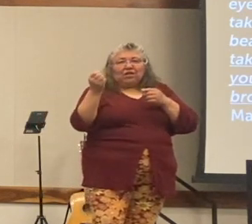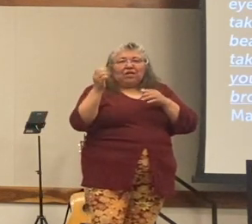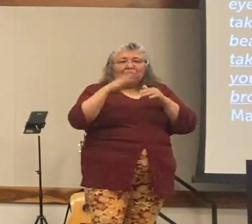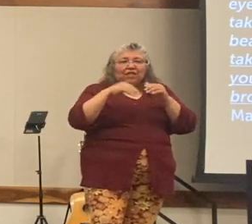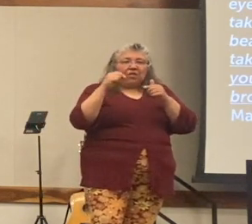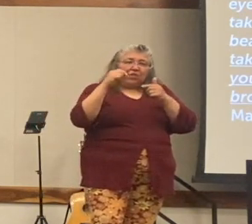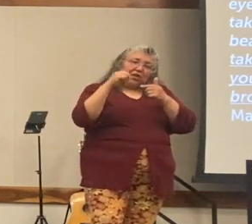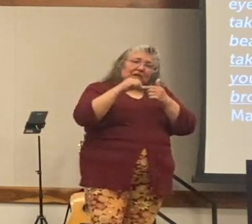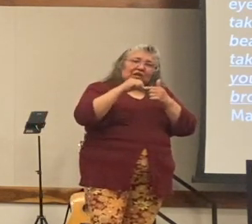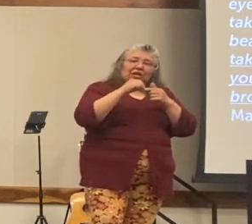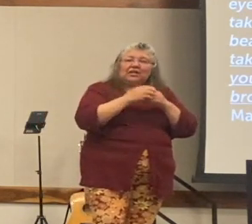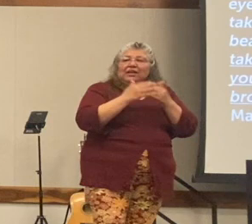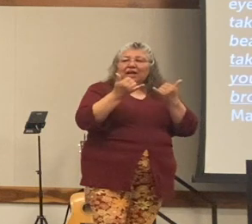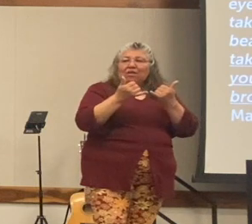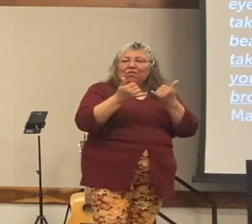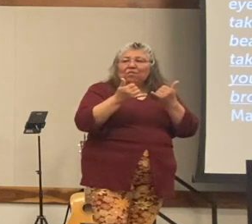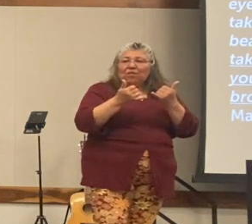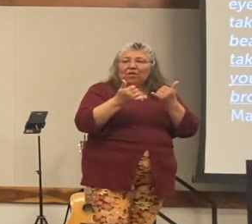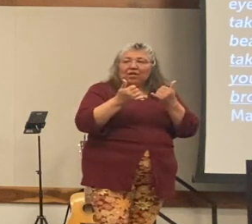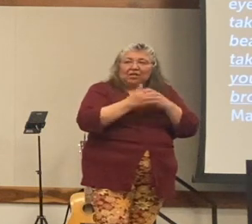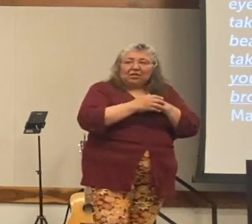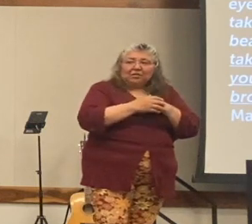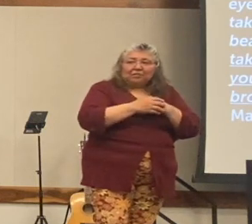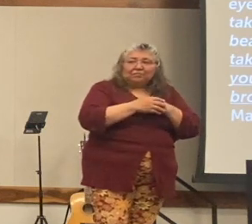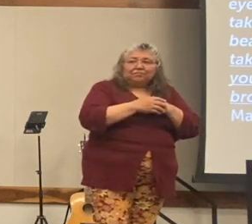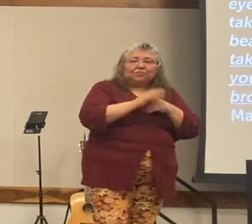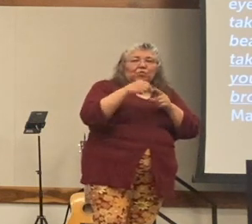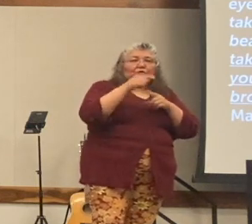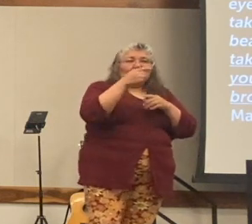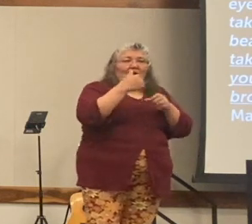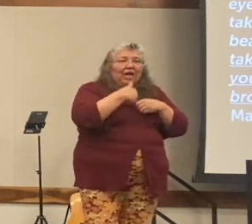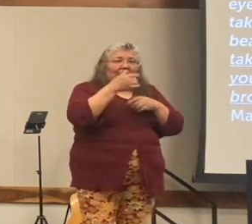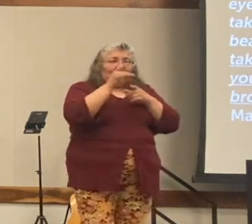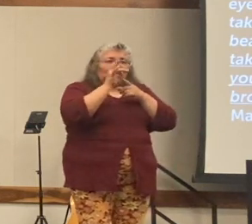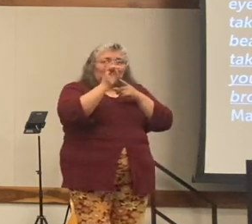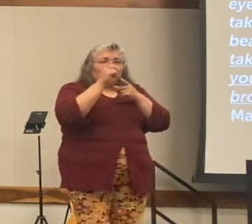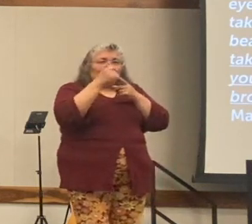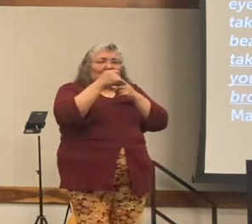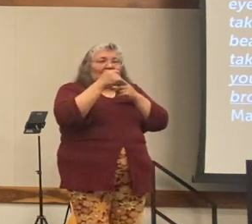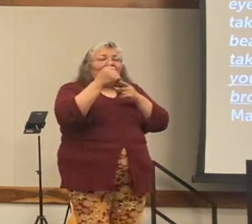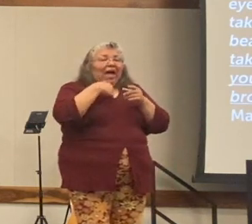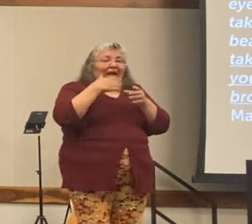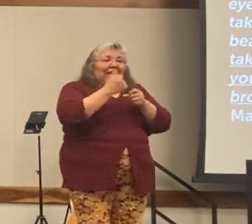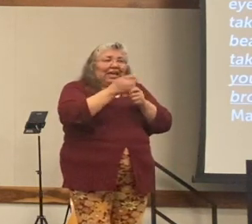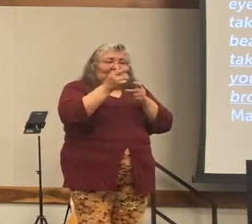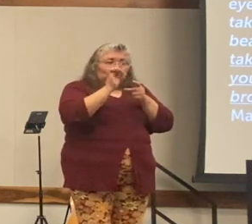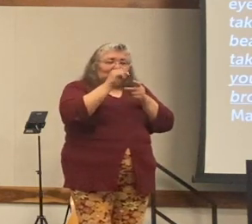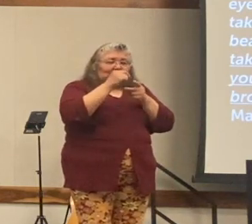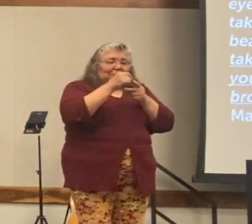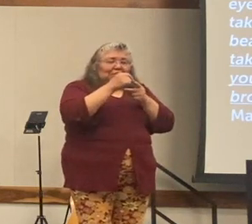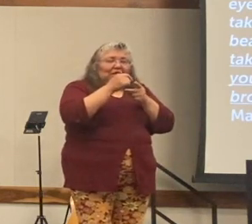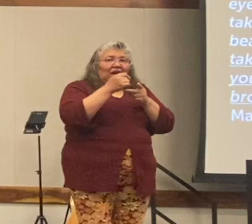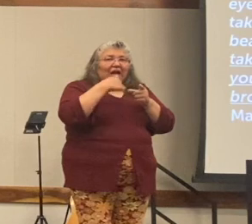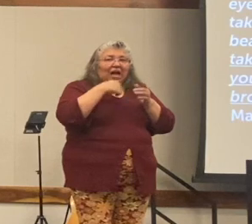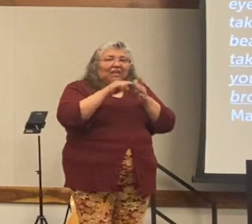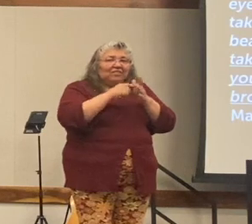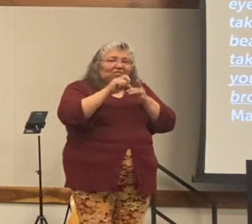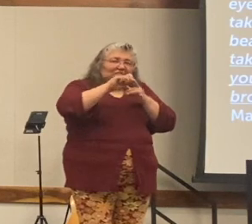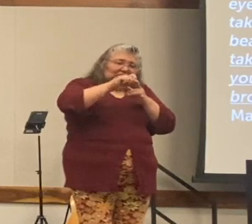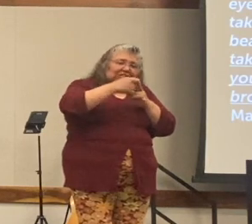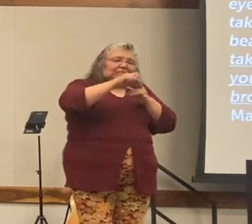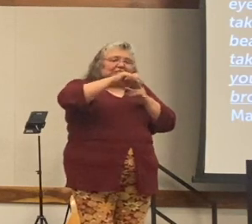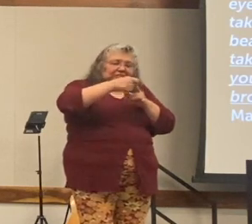it. Right? So here's the thing. So when you get a splinter, when I get a splinter, I start to dig it